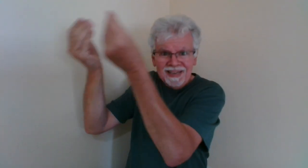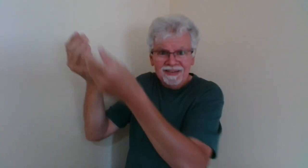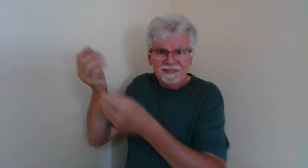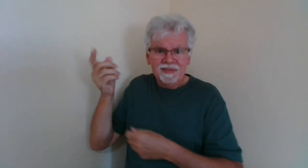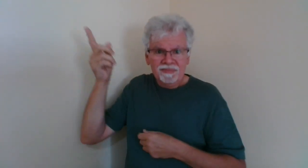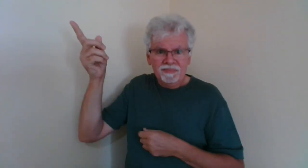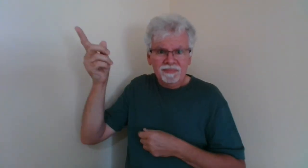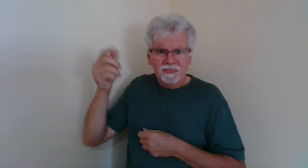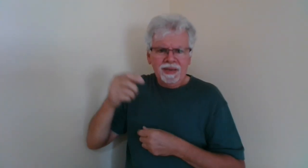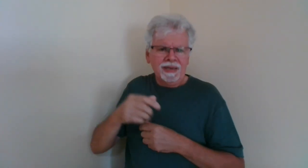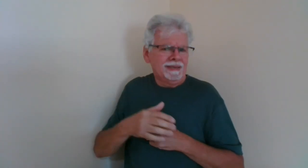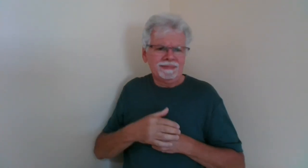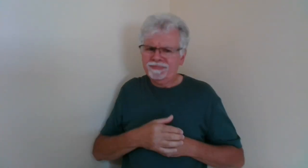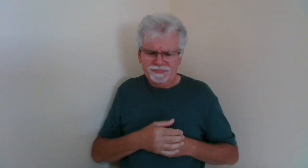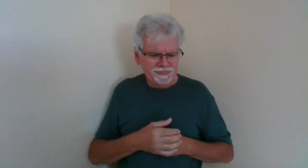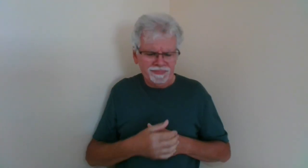repaid?